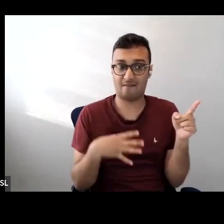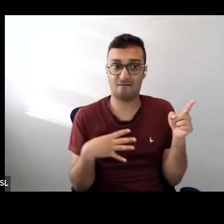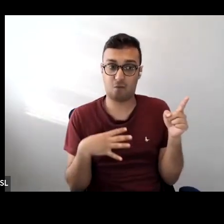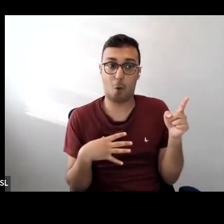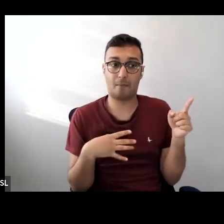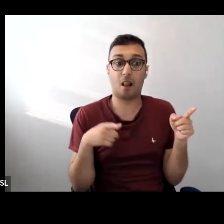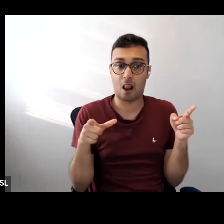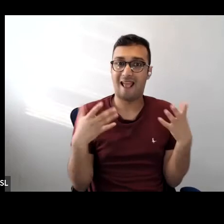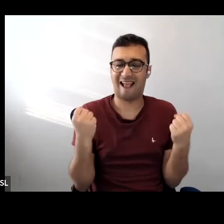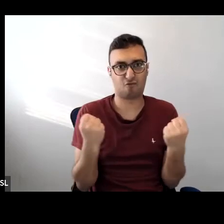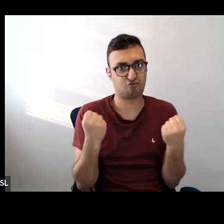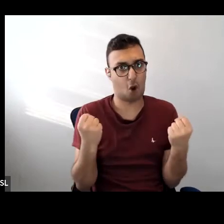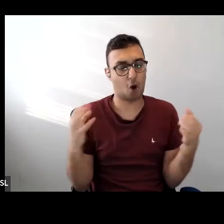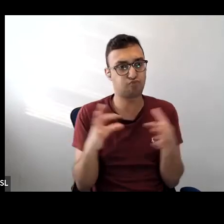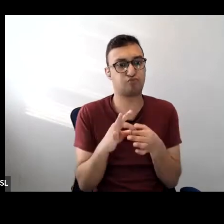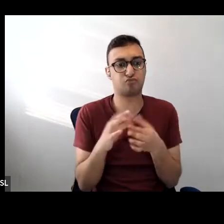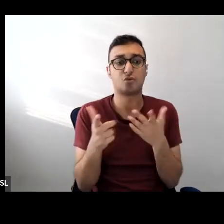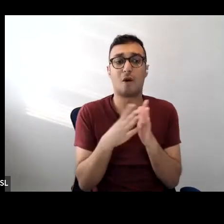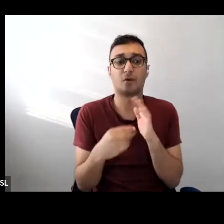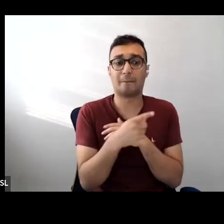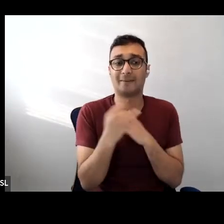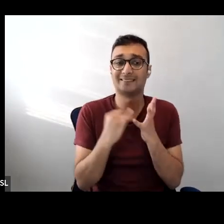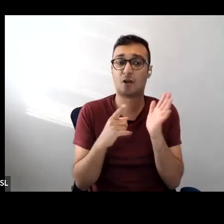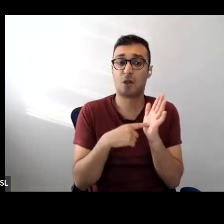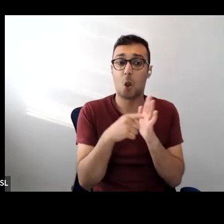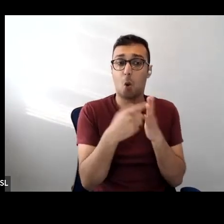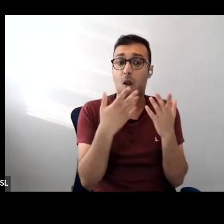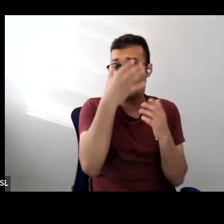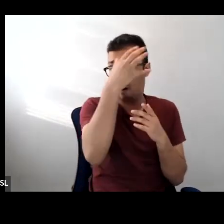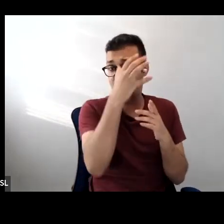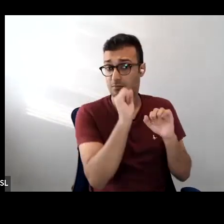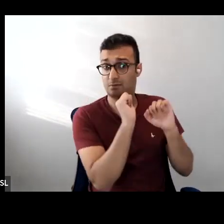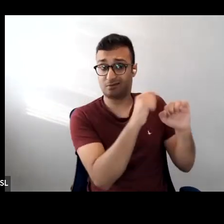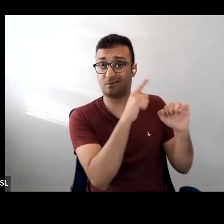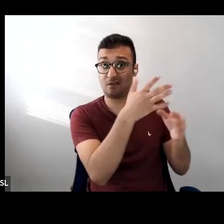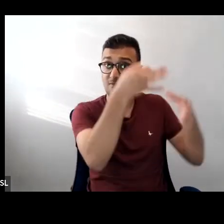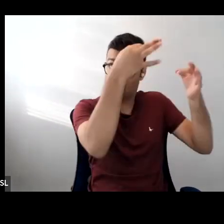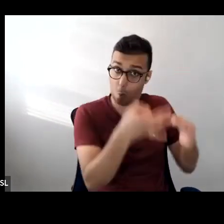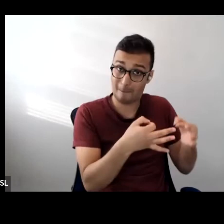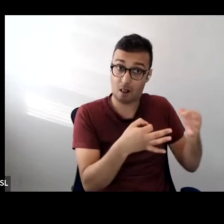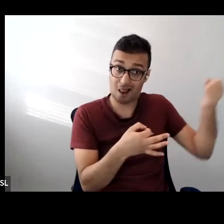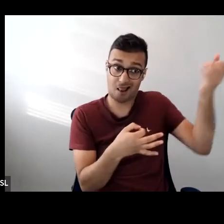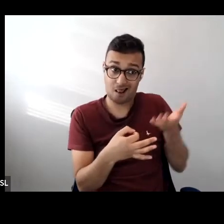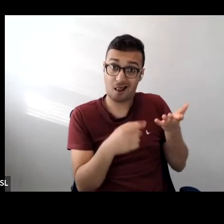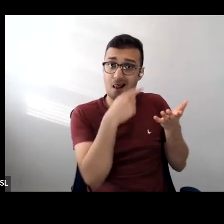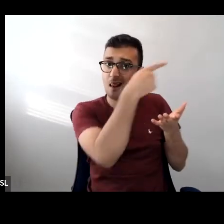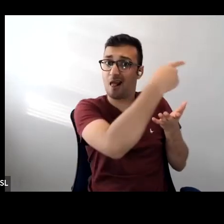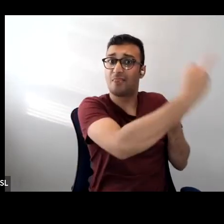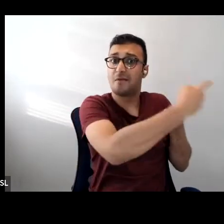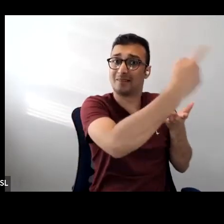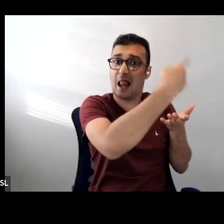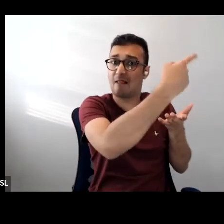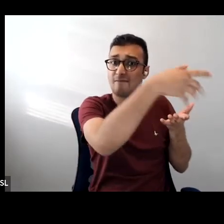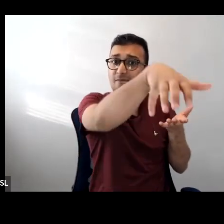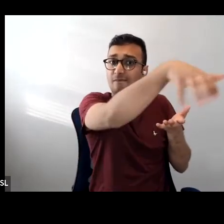which is a formal Ministry of Health institution, were accessing some of their AT through the informal second-hand markets. Whereas,